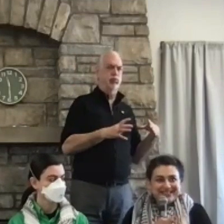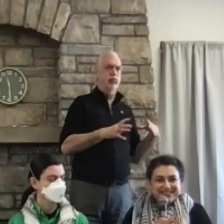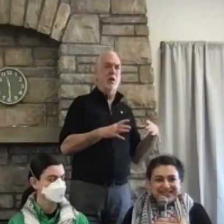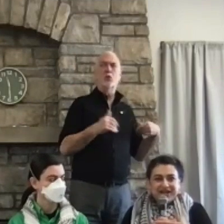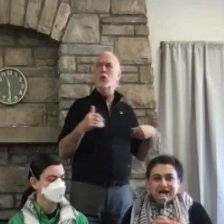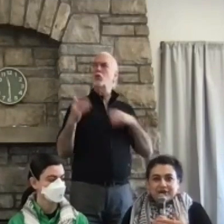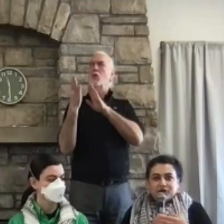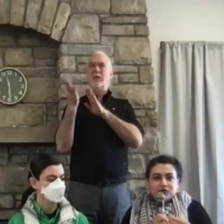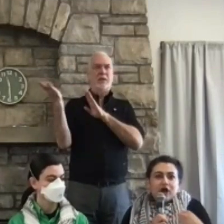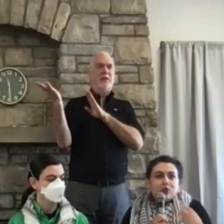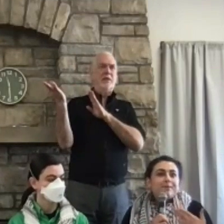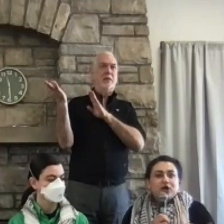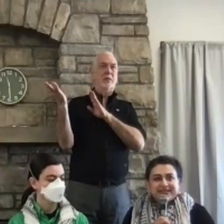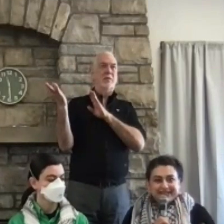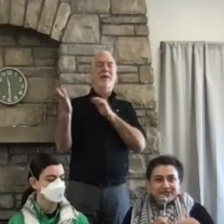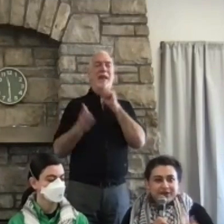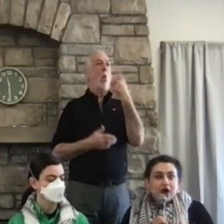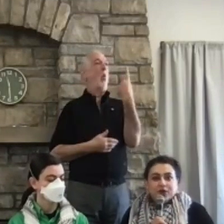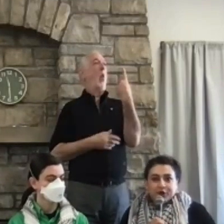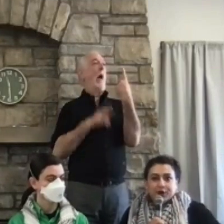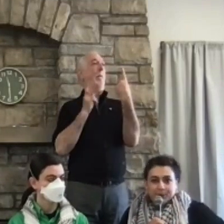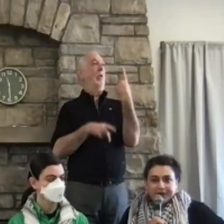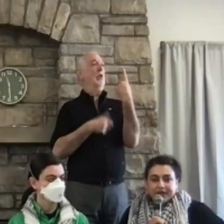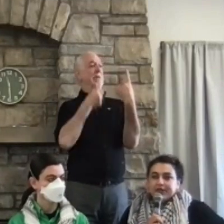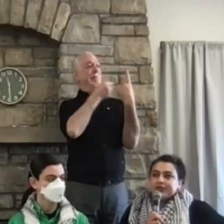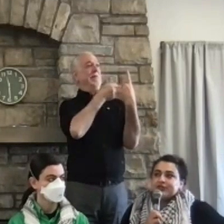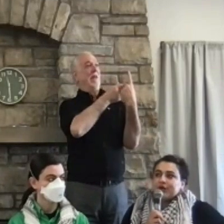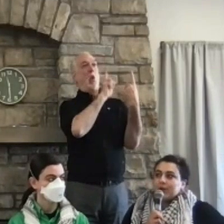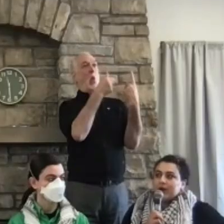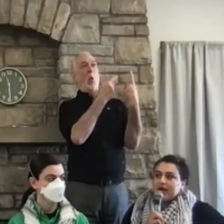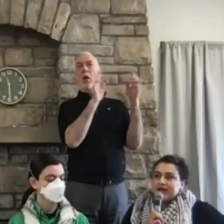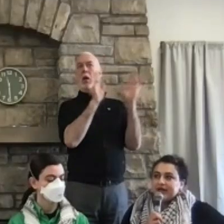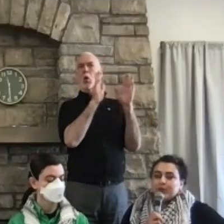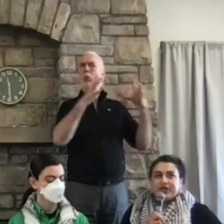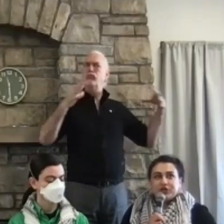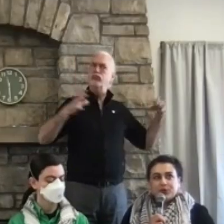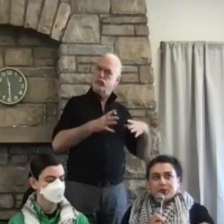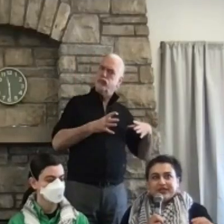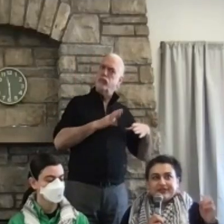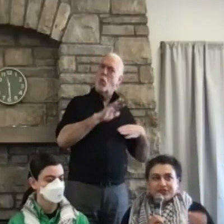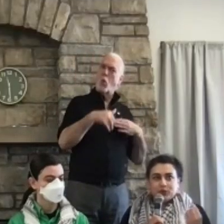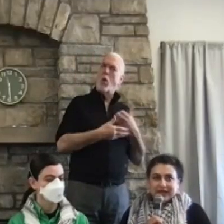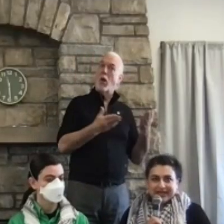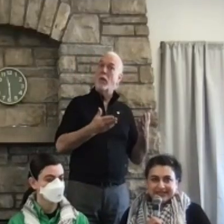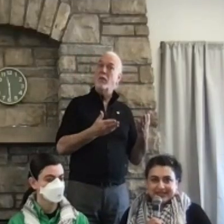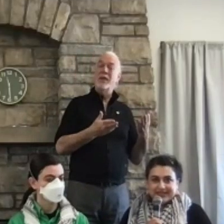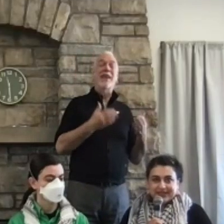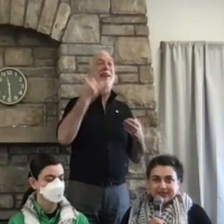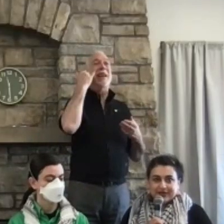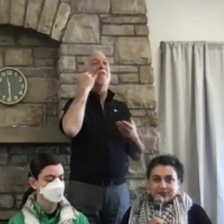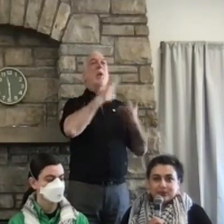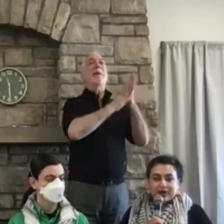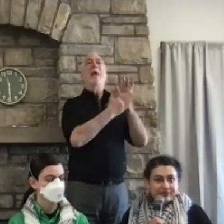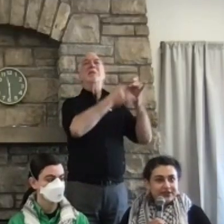address it. Not one person can do that on their own. So when you individualize